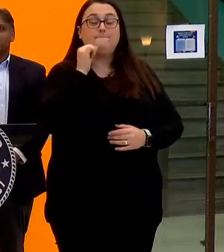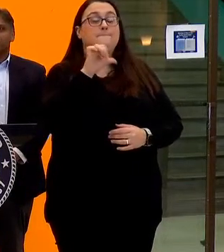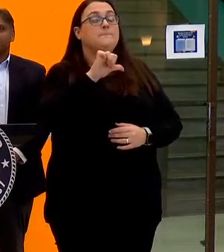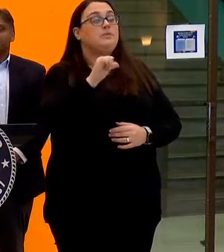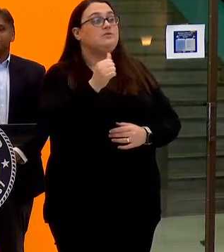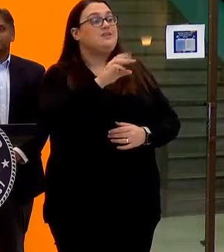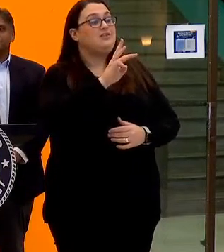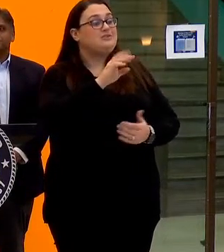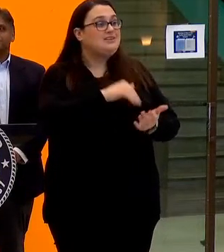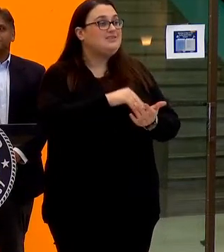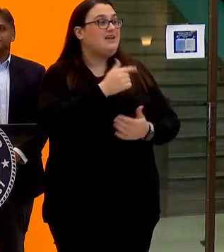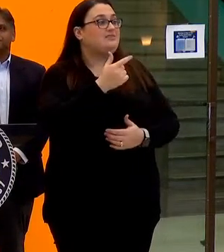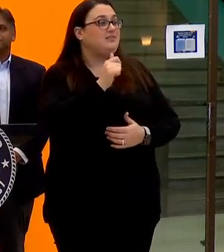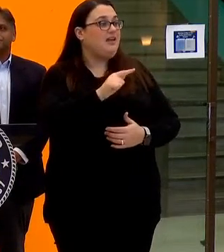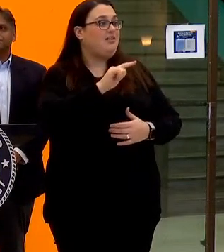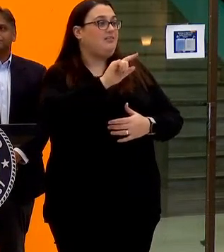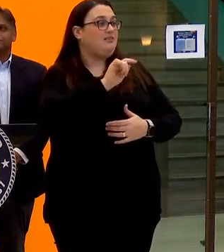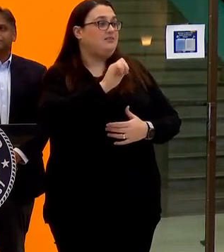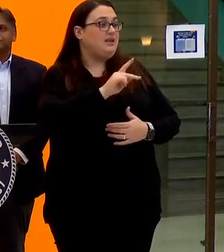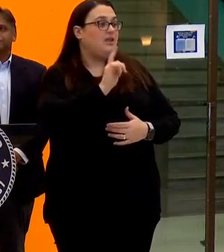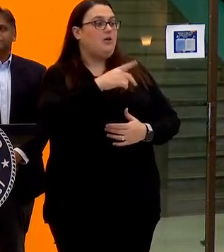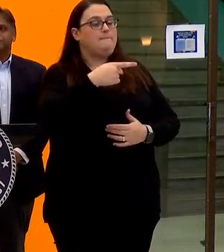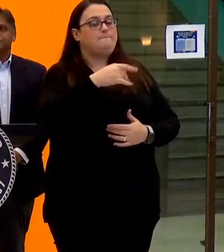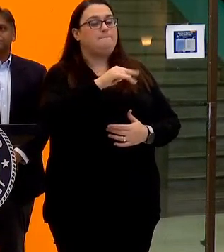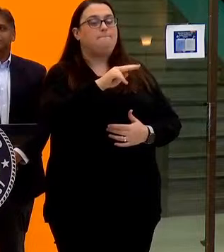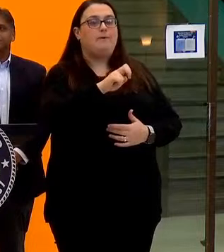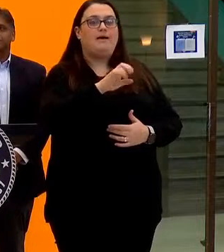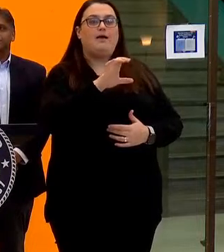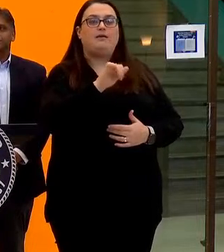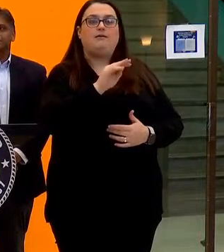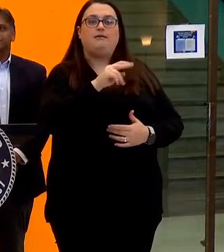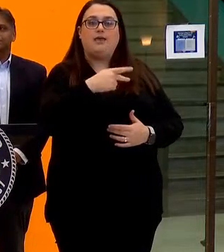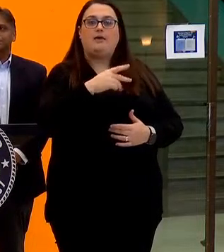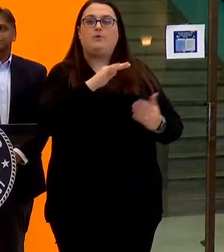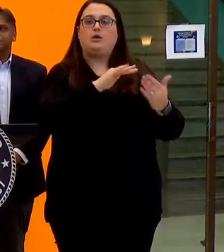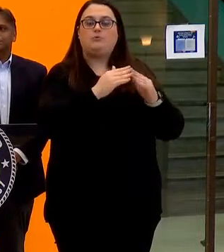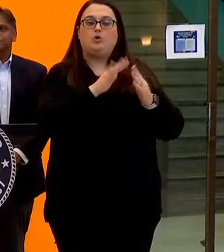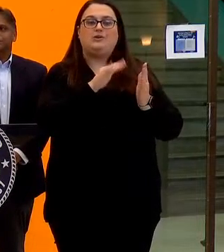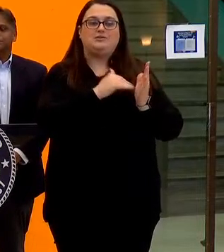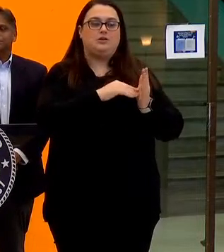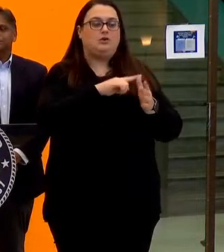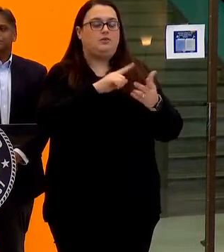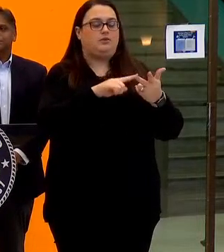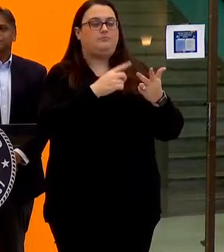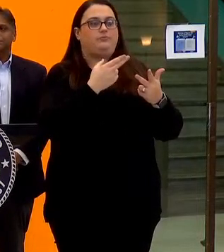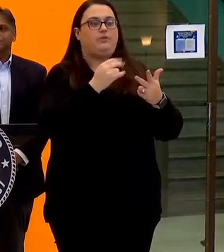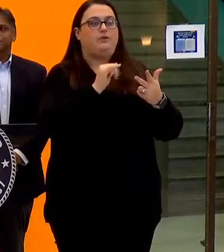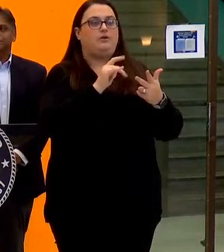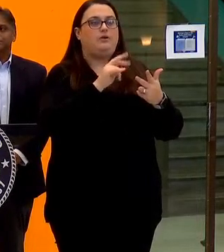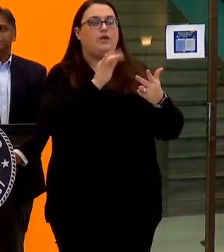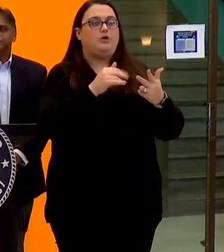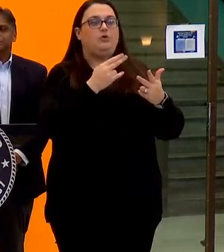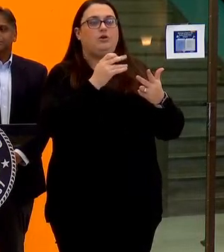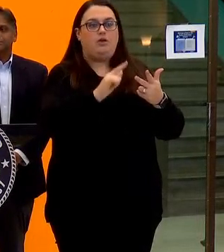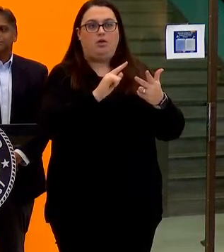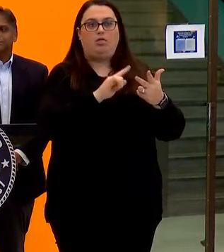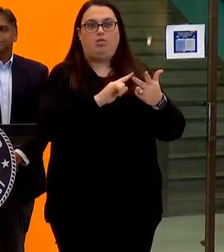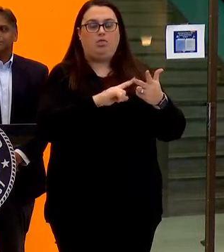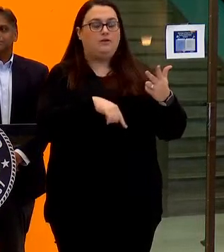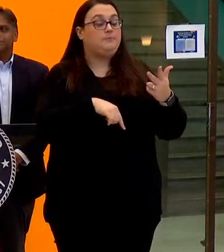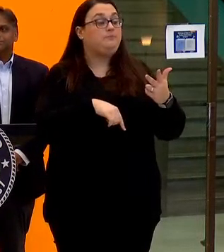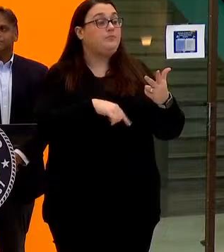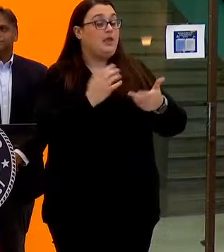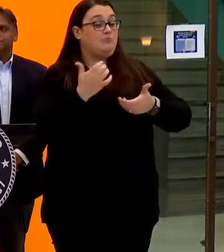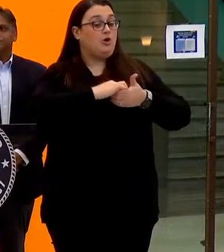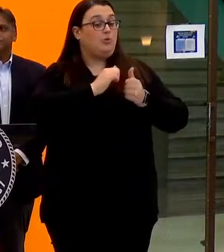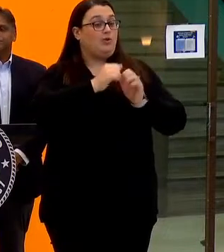another 6,000-gallon tank that will be at Pine Camp Community Center and Hickory Hill Community Centers. In partnership with